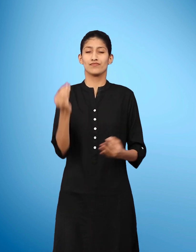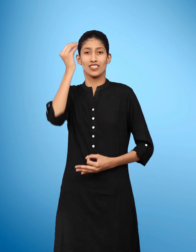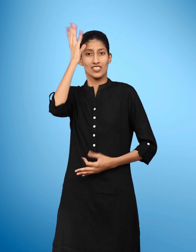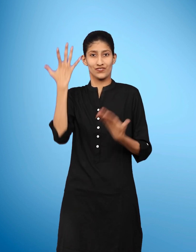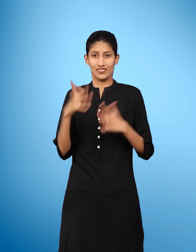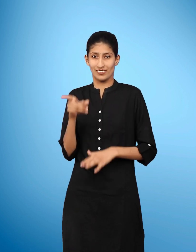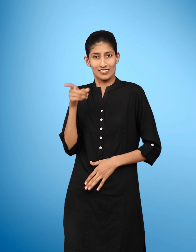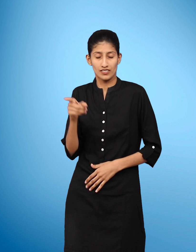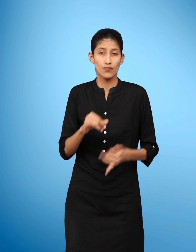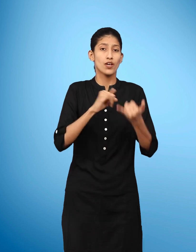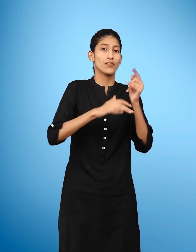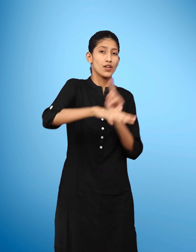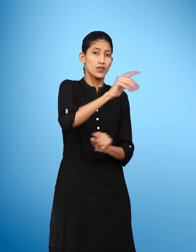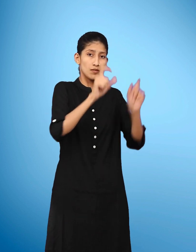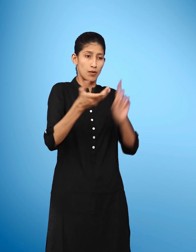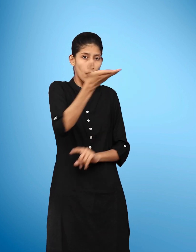and meditate in peace.